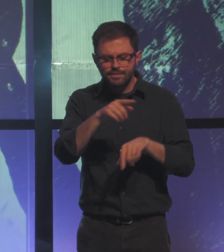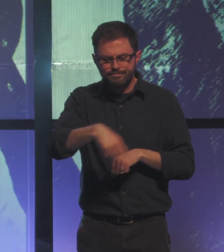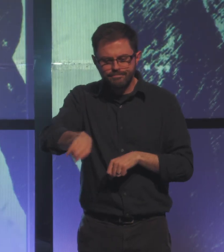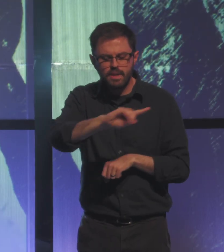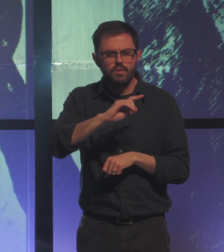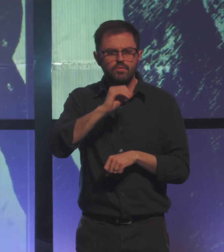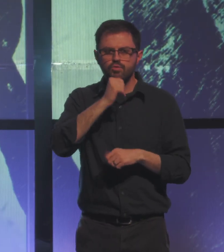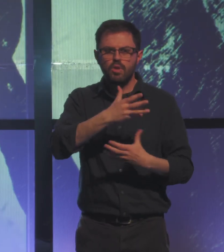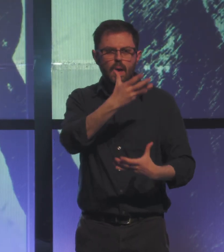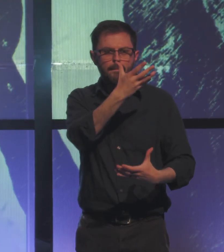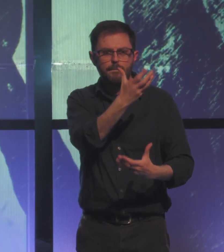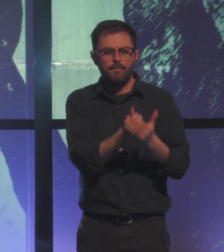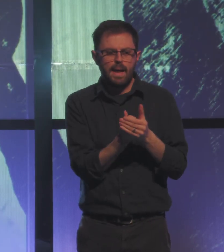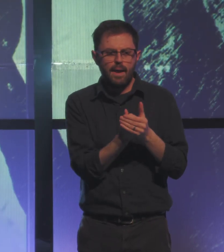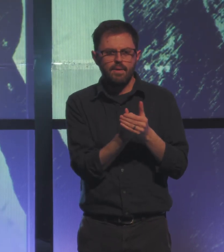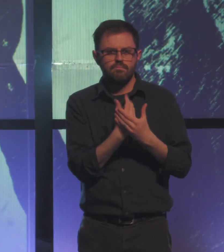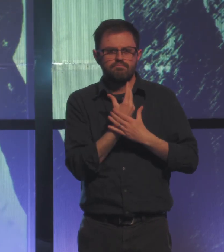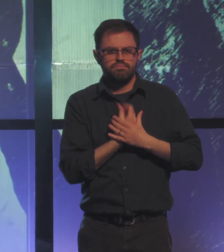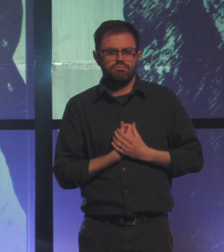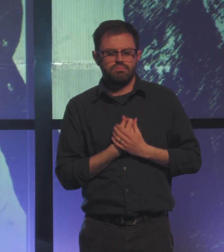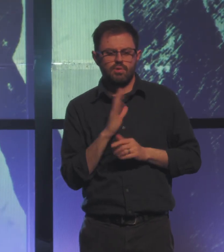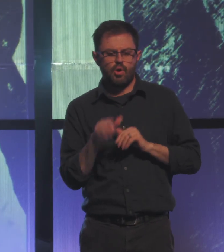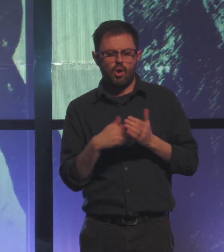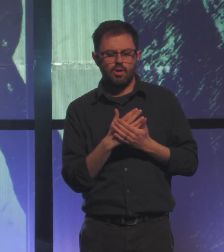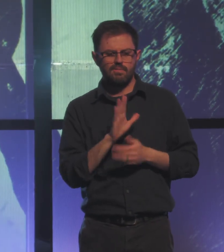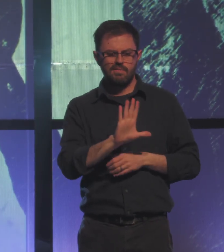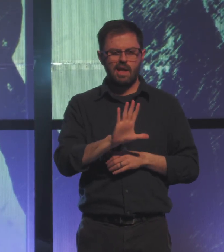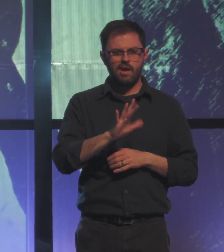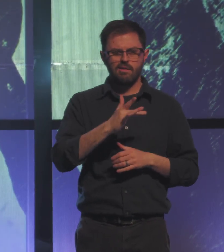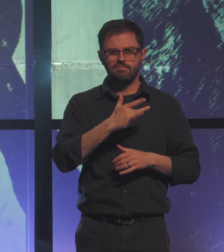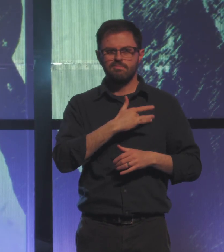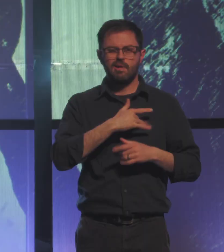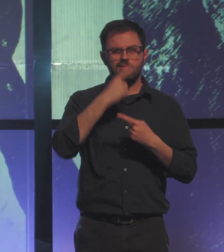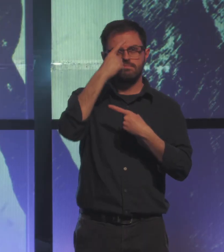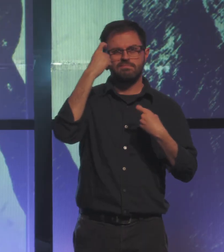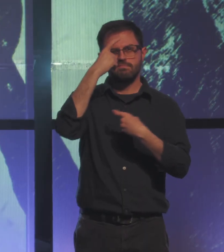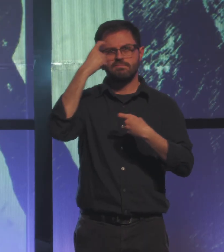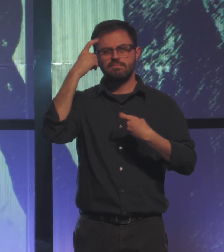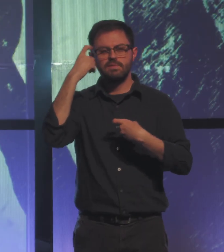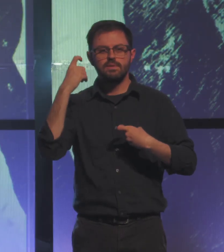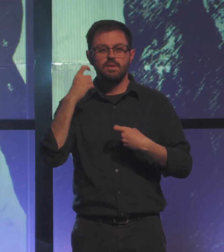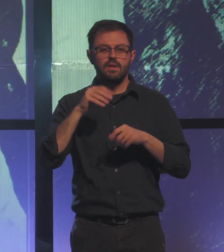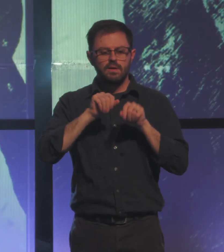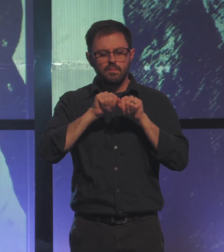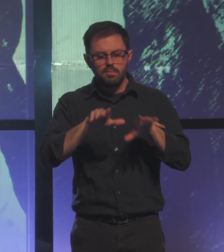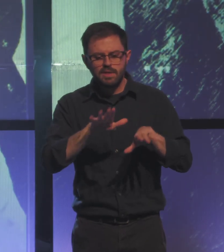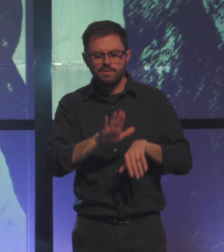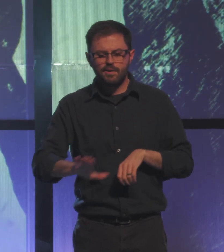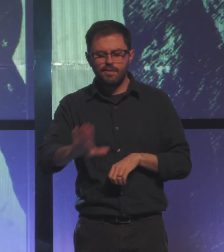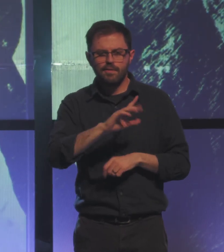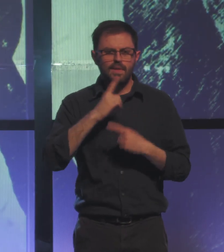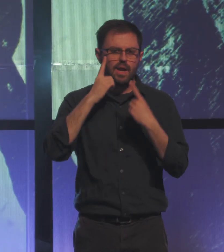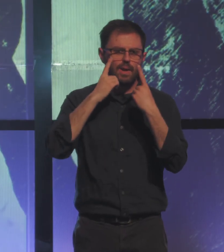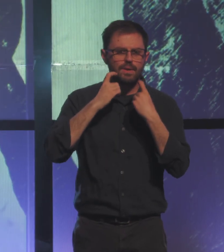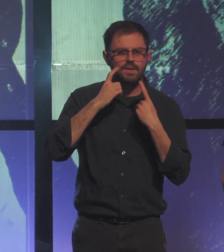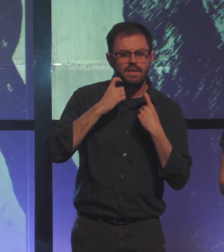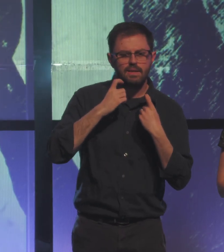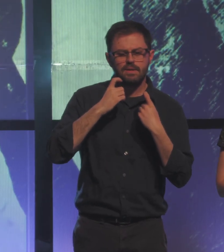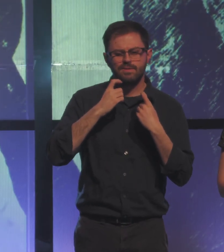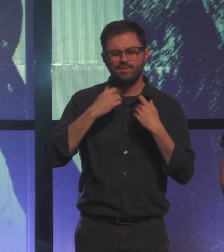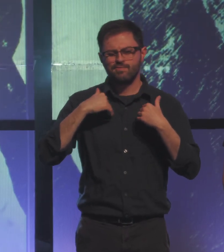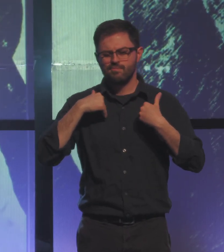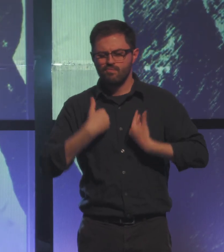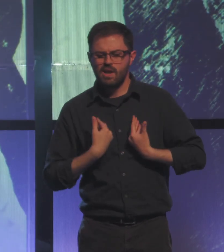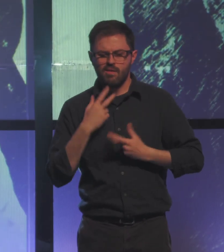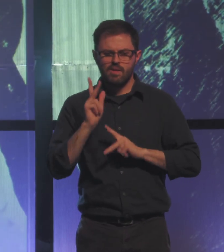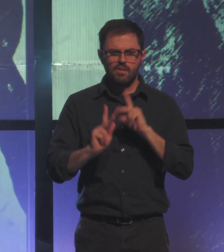bury all the broken pieces of their heart. Blessed are the tears of all the weary,